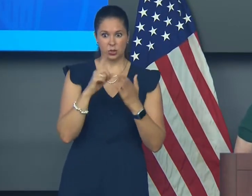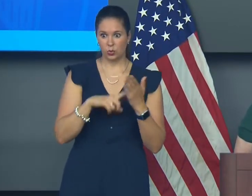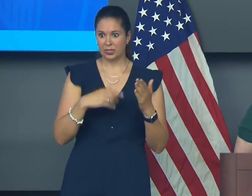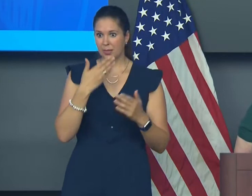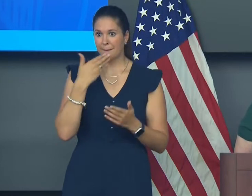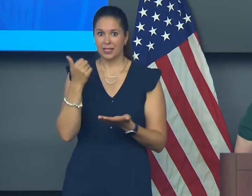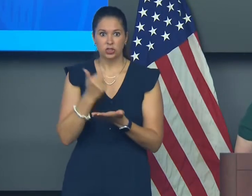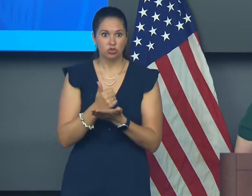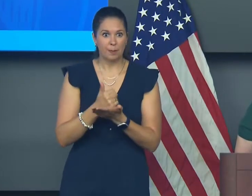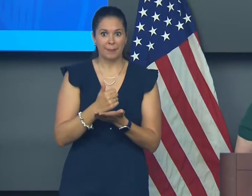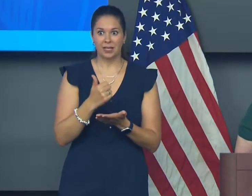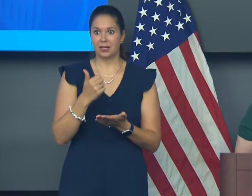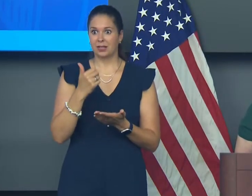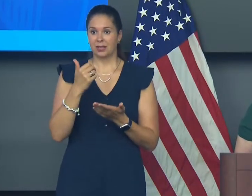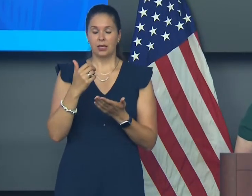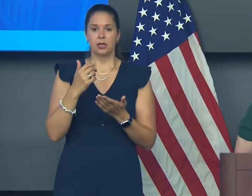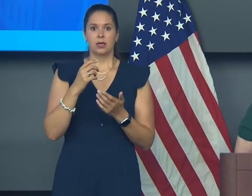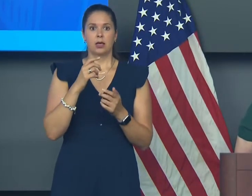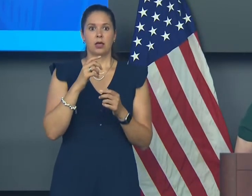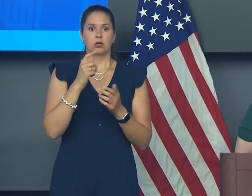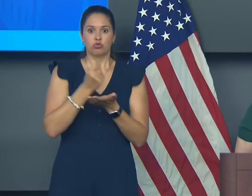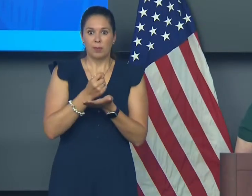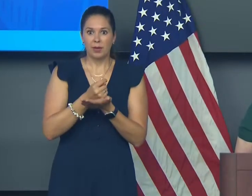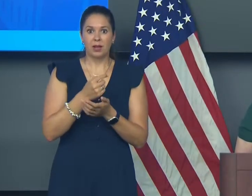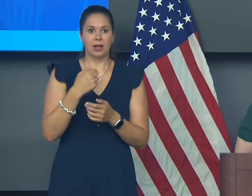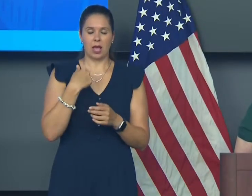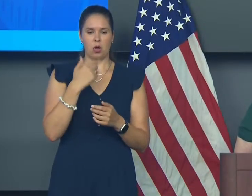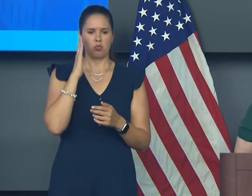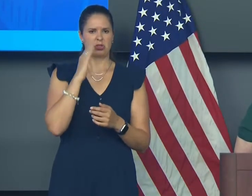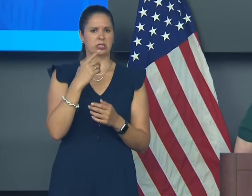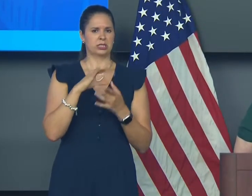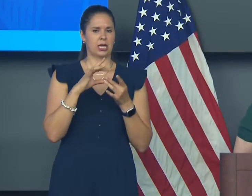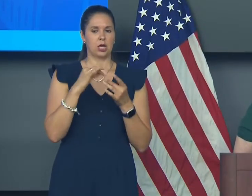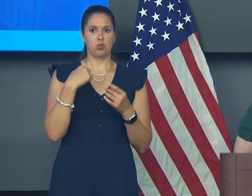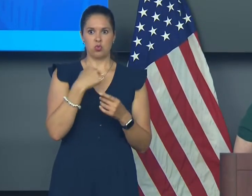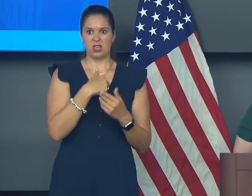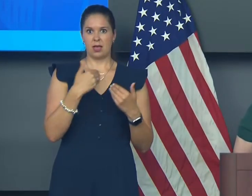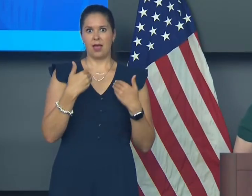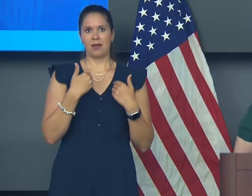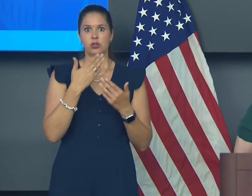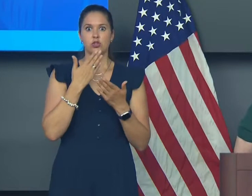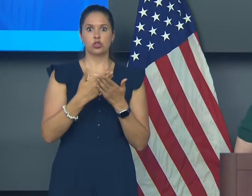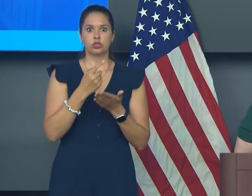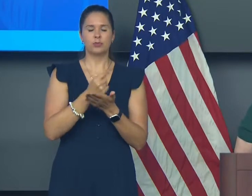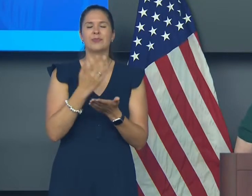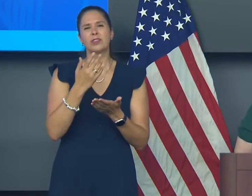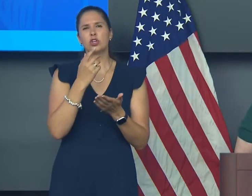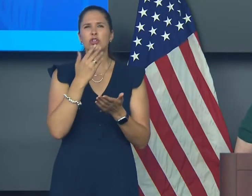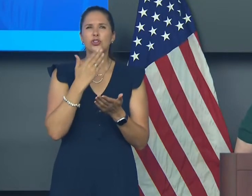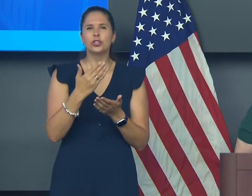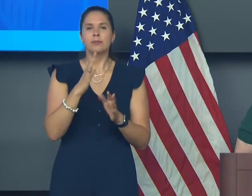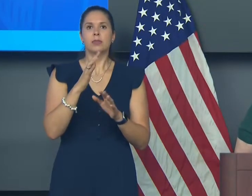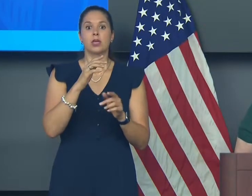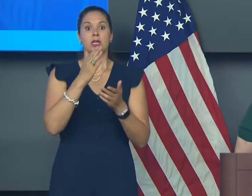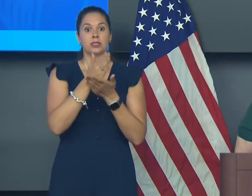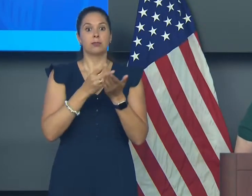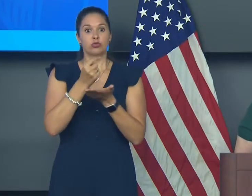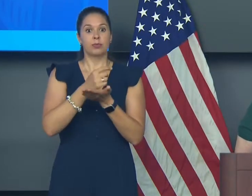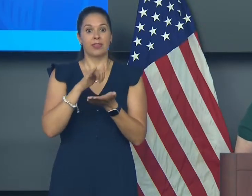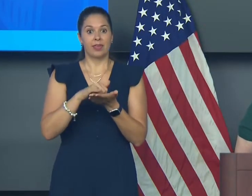be the best treatment. I would say, however, since we have a lot of good treatments, or I wouldn't say good treatments, but we have some treatments that are